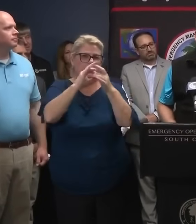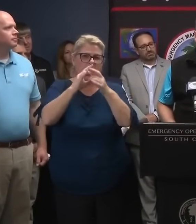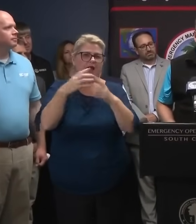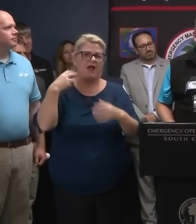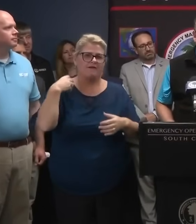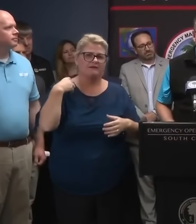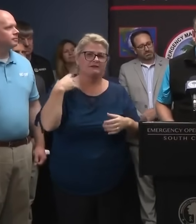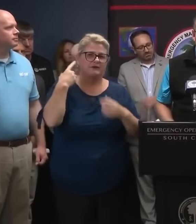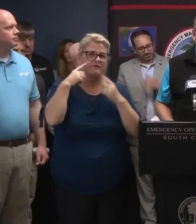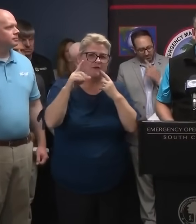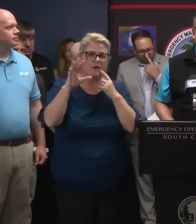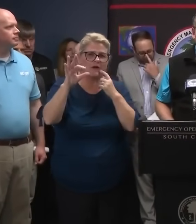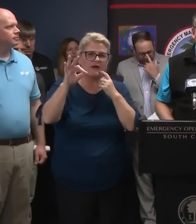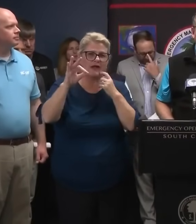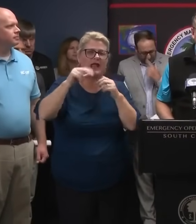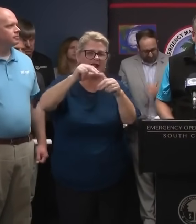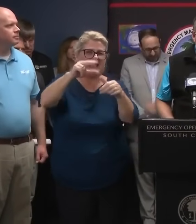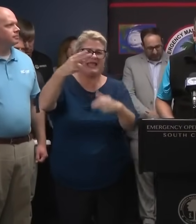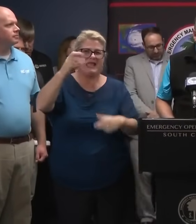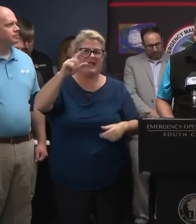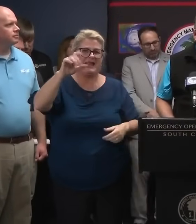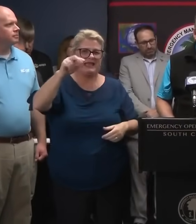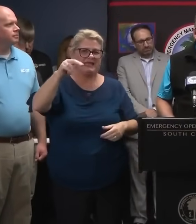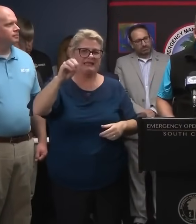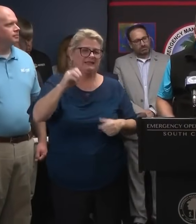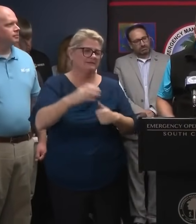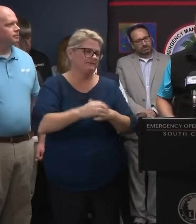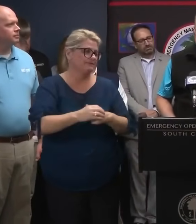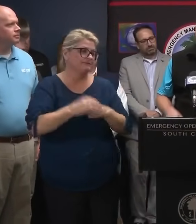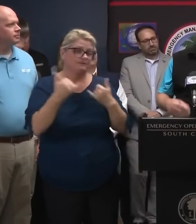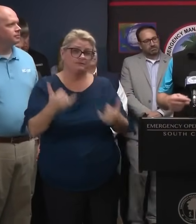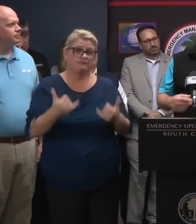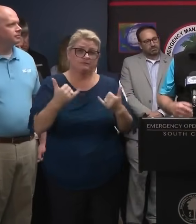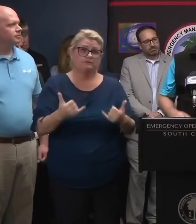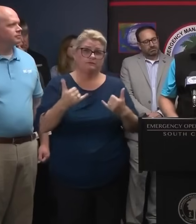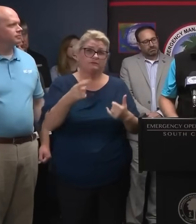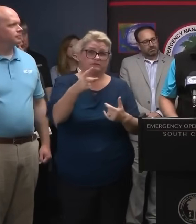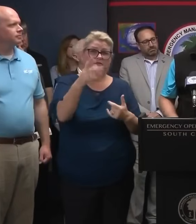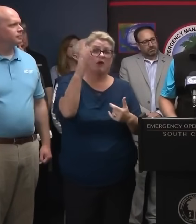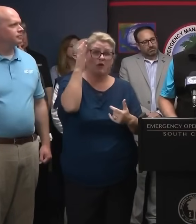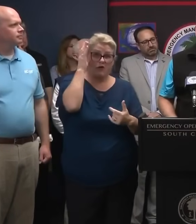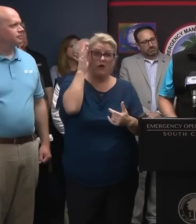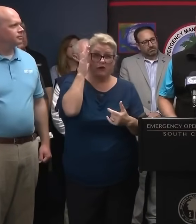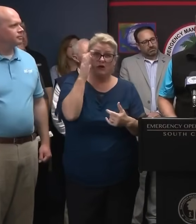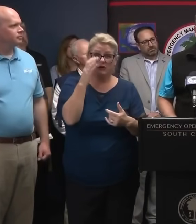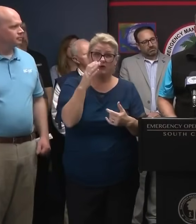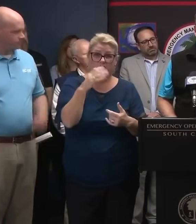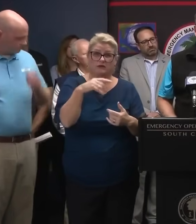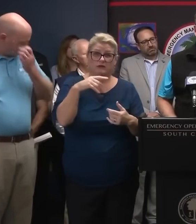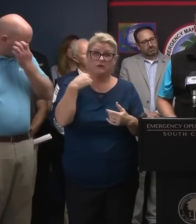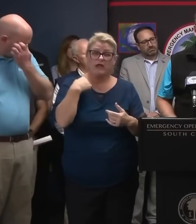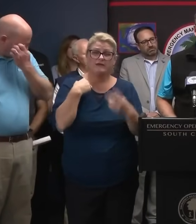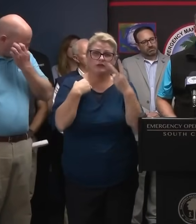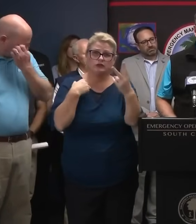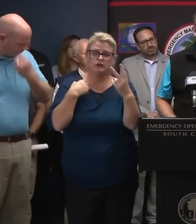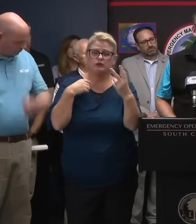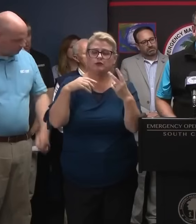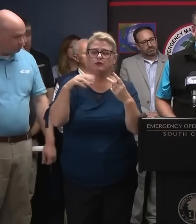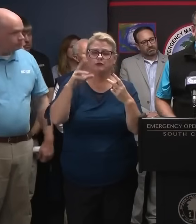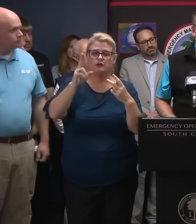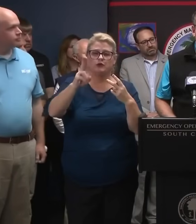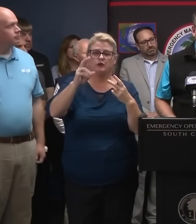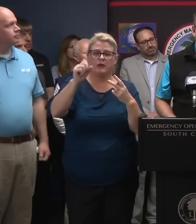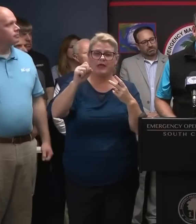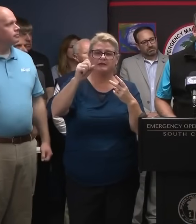for Hurricane Helene. Currently, as you heard through this, we've got two USAR teams, that one